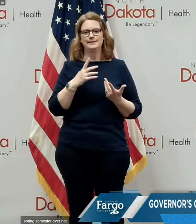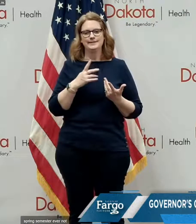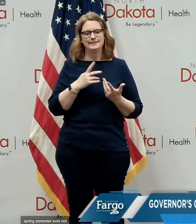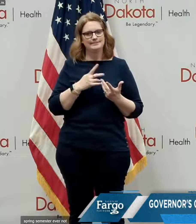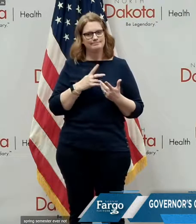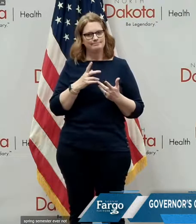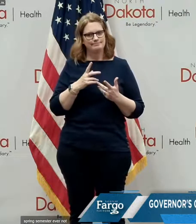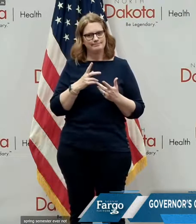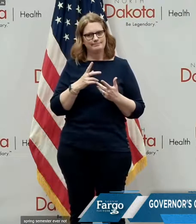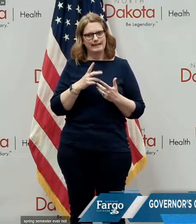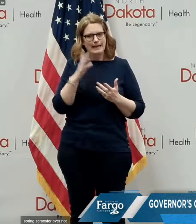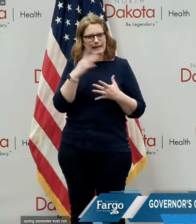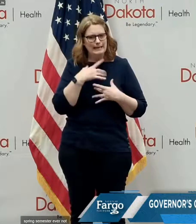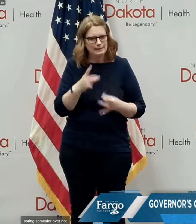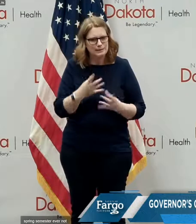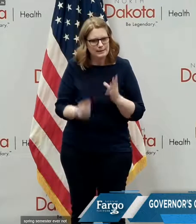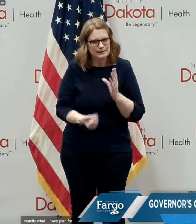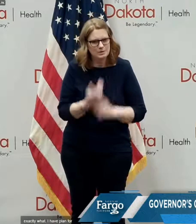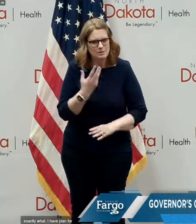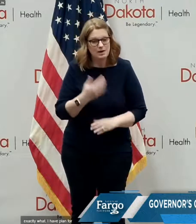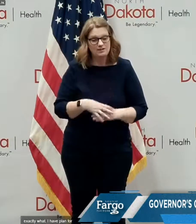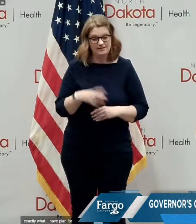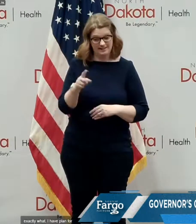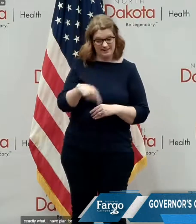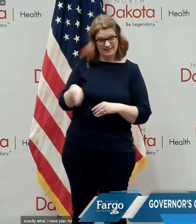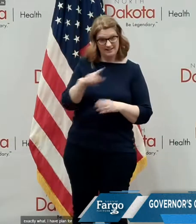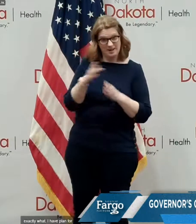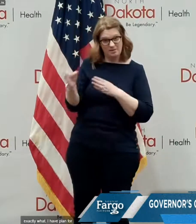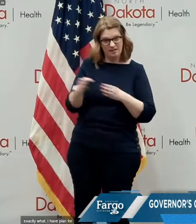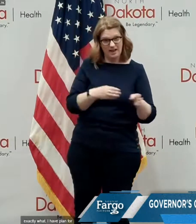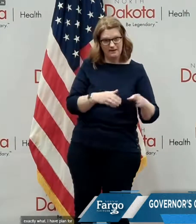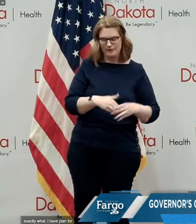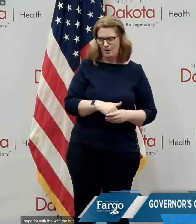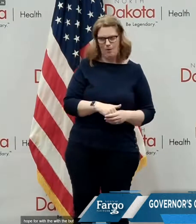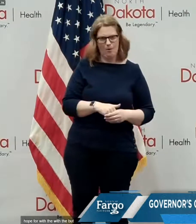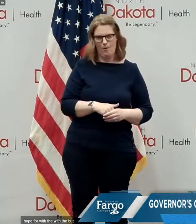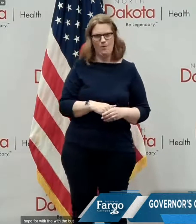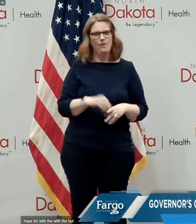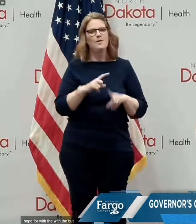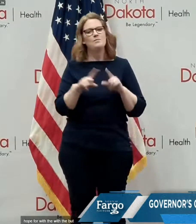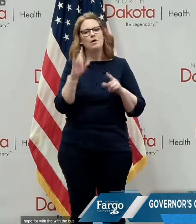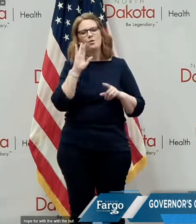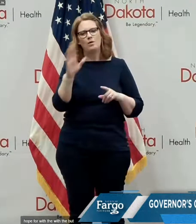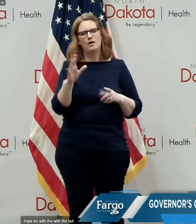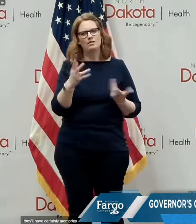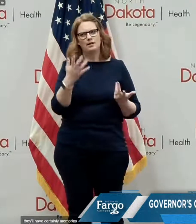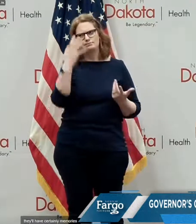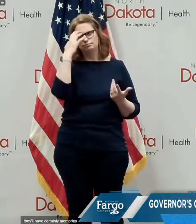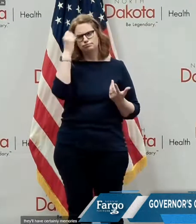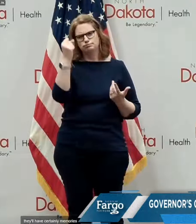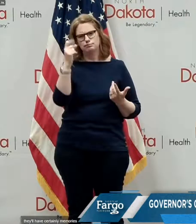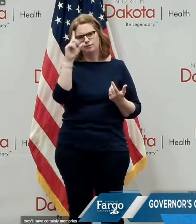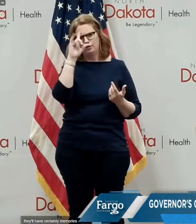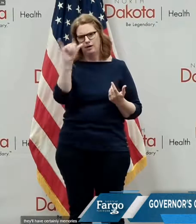have planned for or hoped for but they'll have certainly memories that they'll remember for a